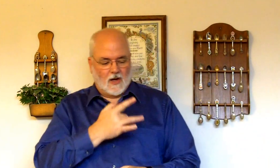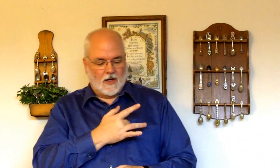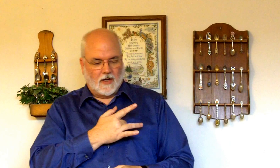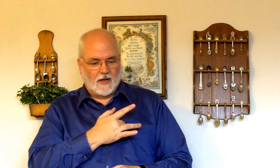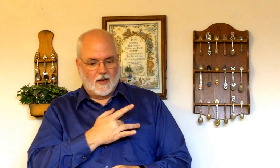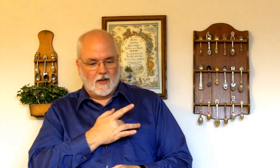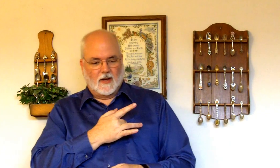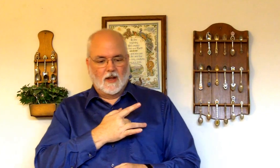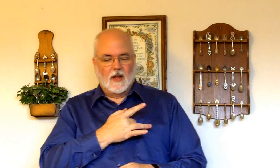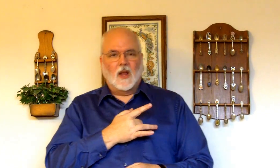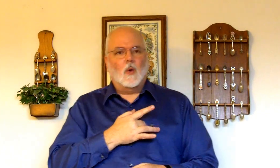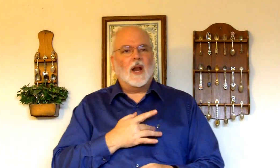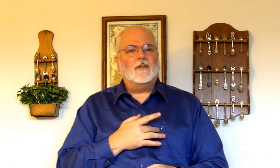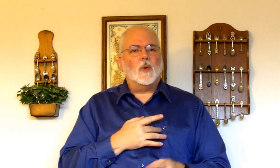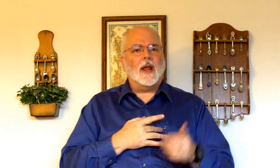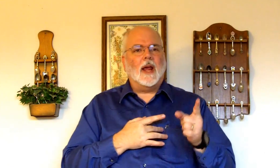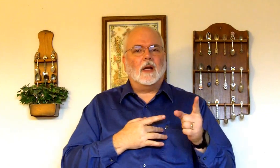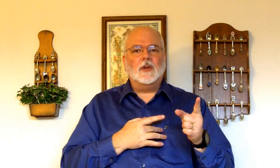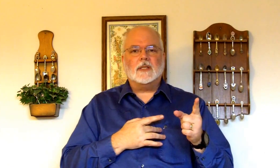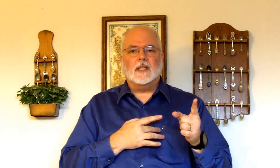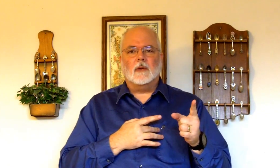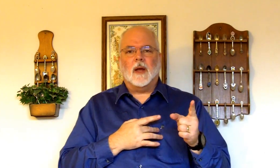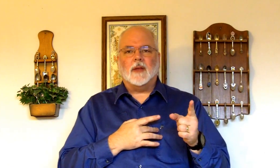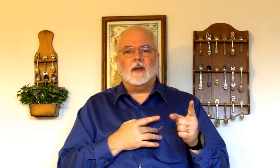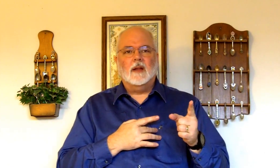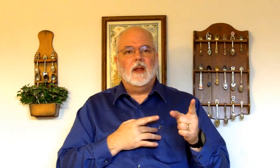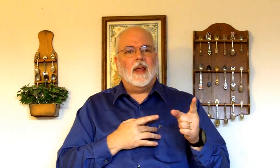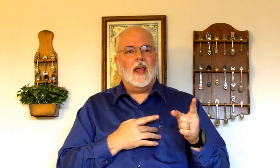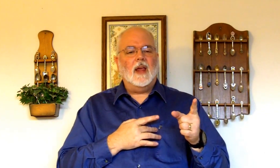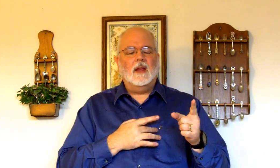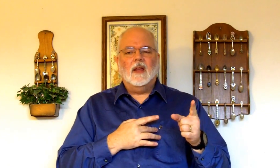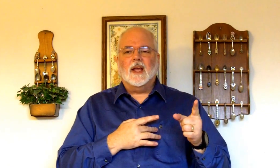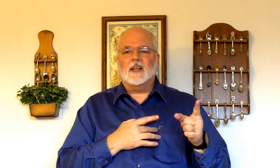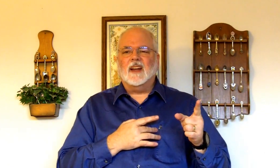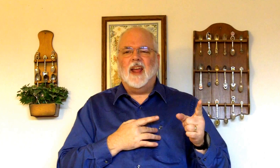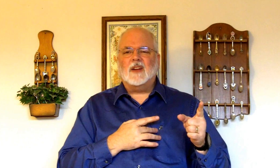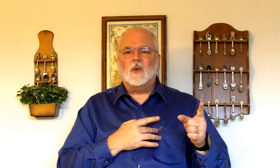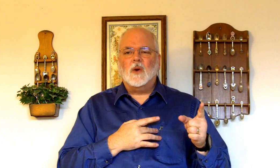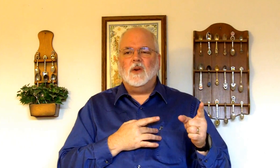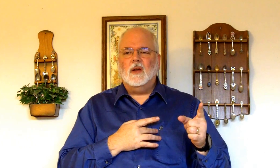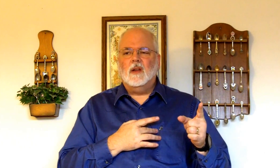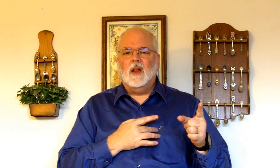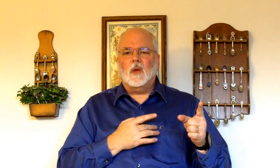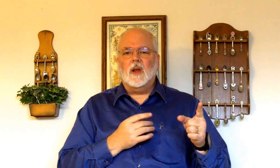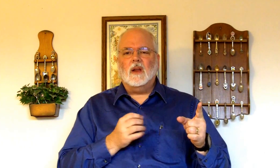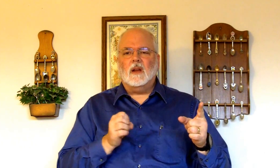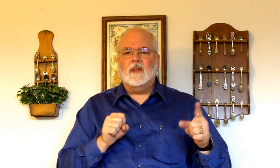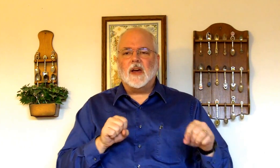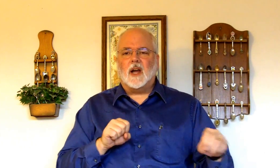Heart. Oh, and I left the word A out. Let me just say something about that. A is a connector word. We leave out a lot